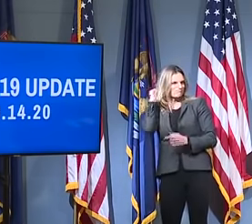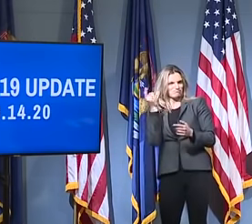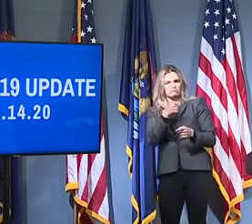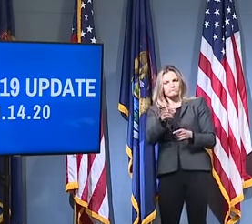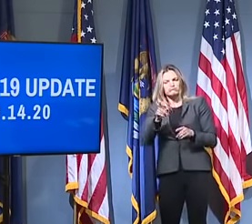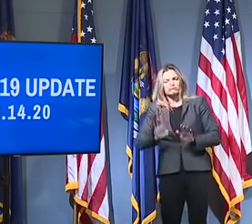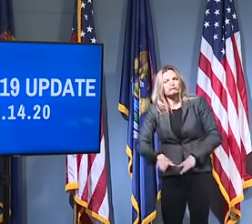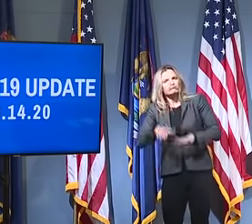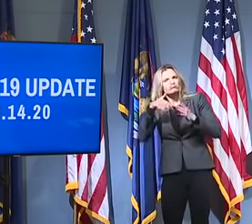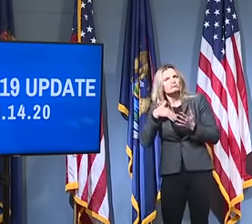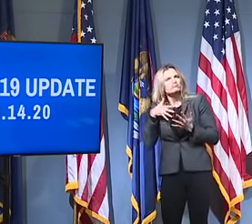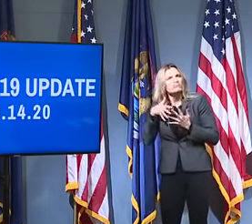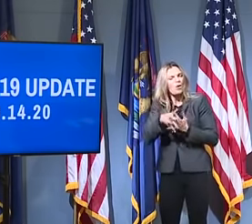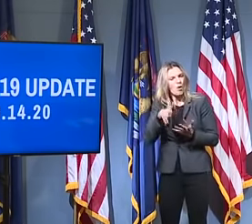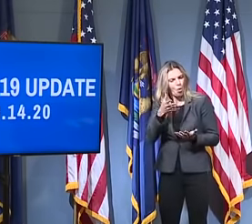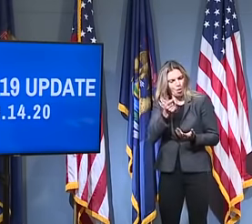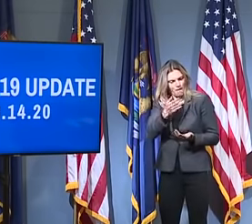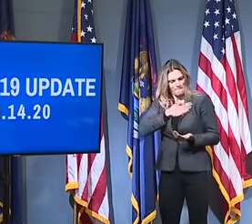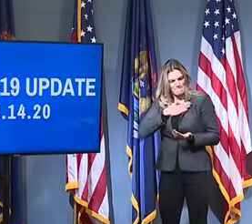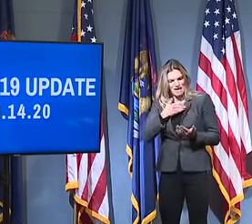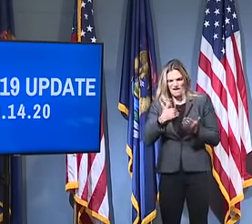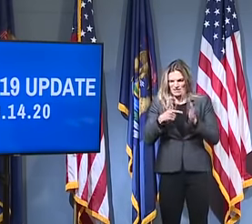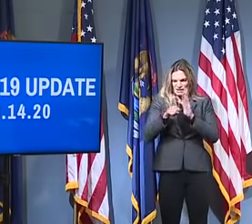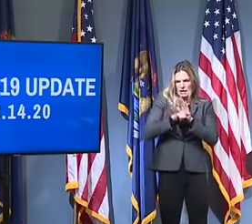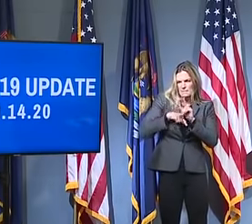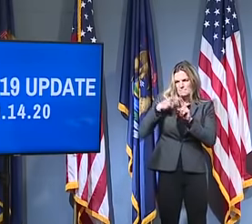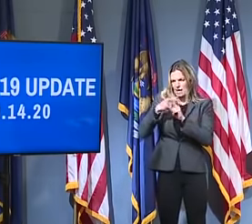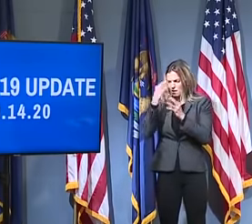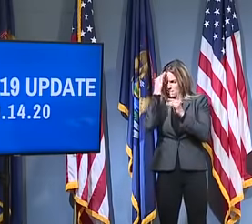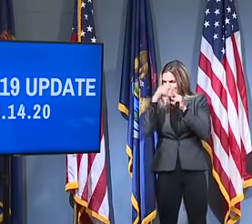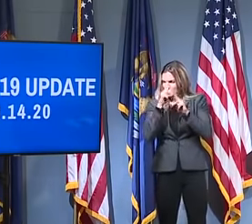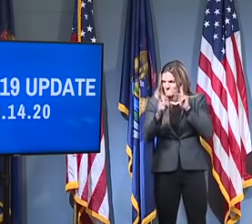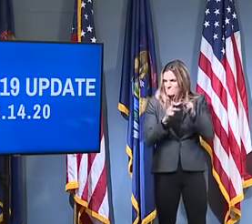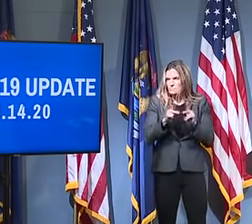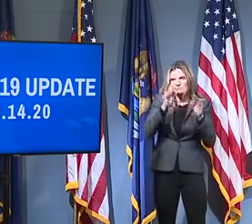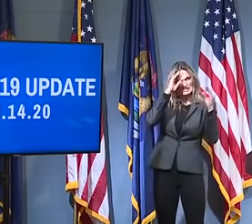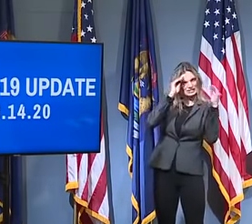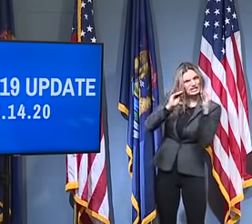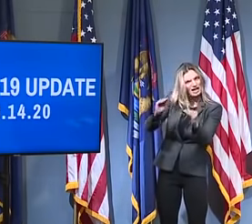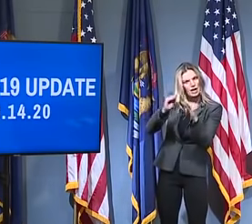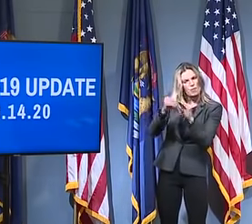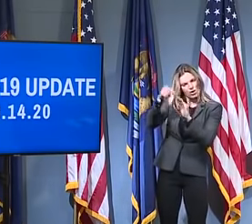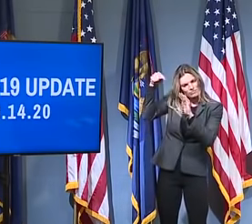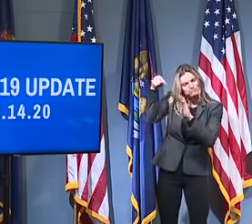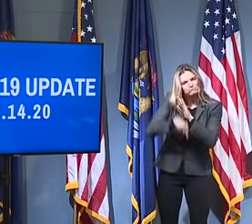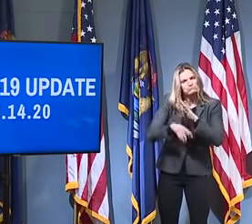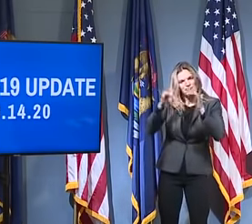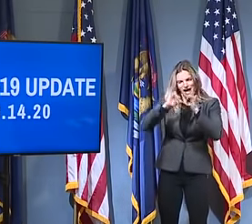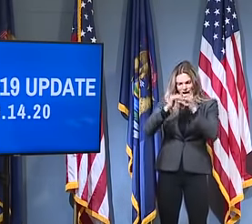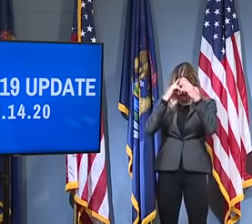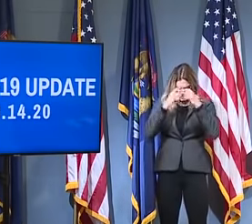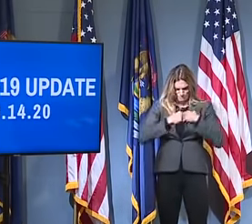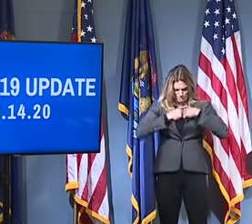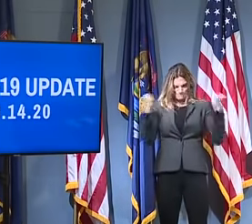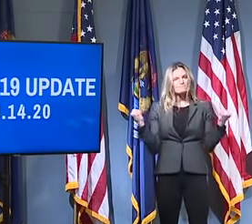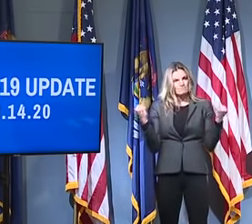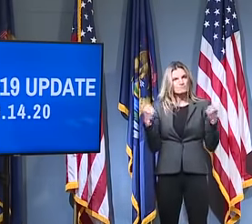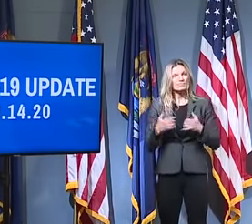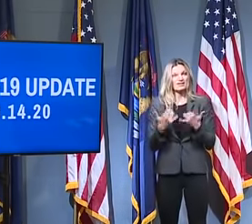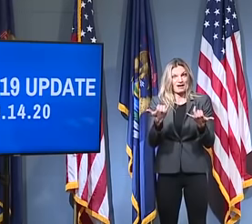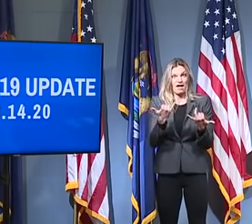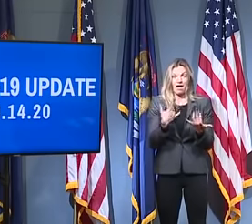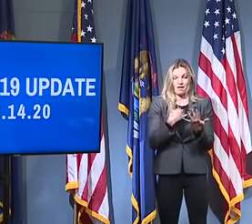health professionals in the state of Michigan. We took the much needed and necessary step of declaring racism a public